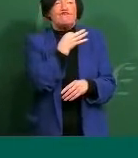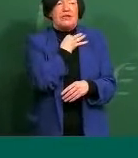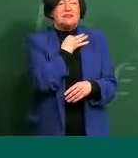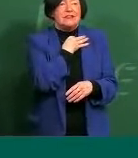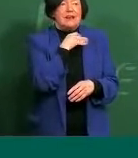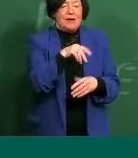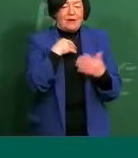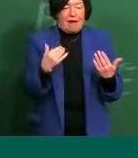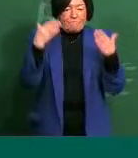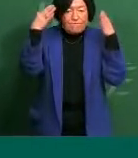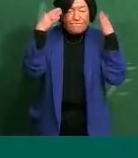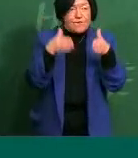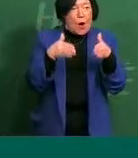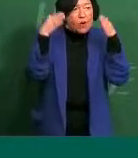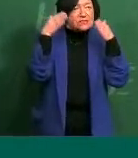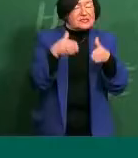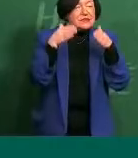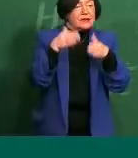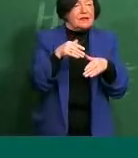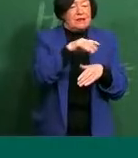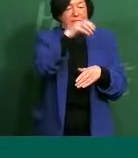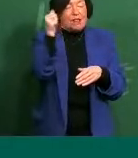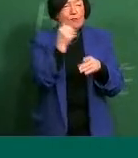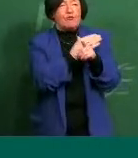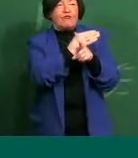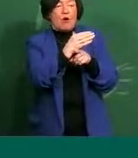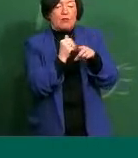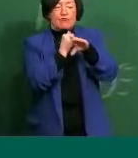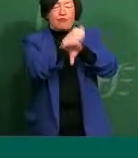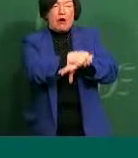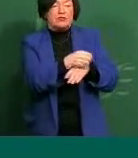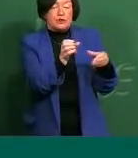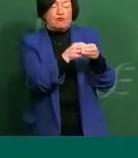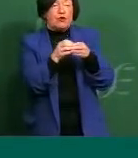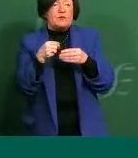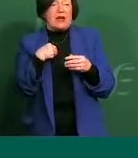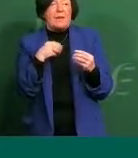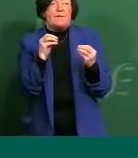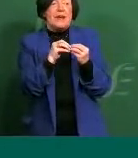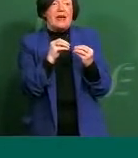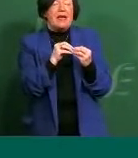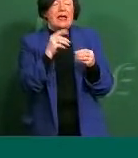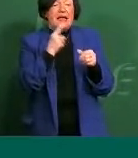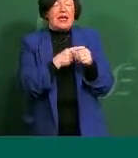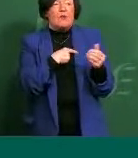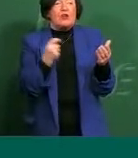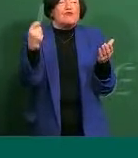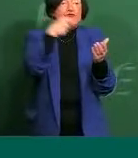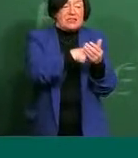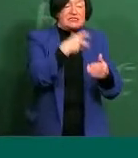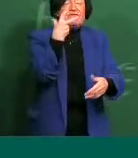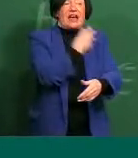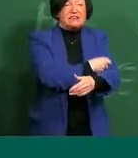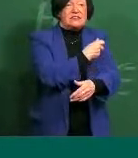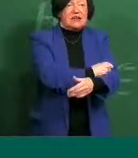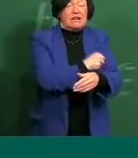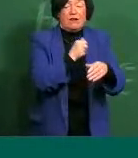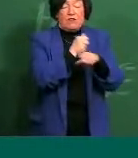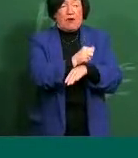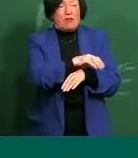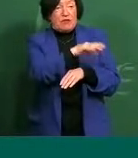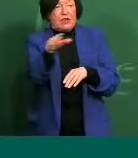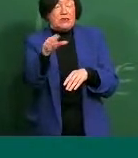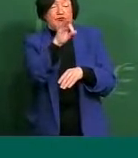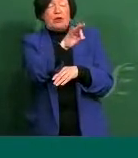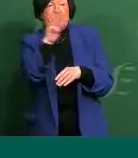that's where our current focus is. Significant progress across the groups that I've covered. And again, we're increasing the vaccination channel capacity across